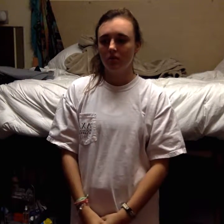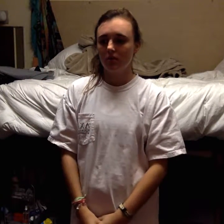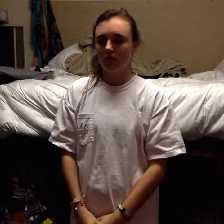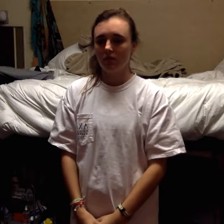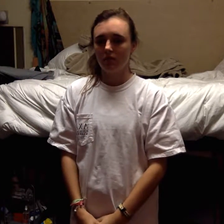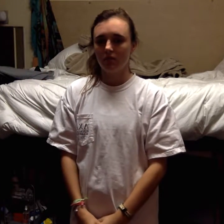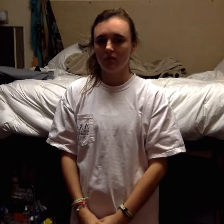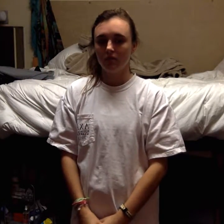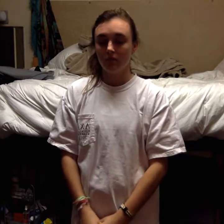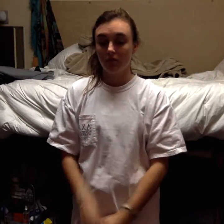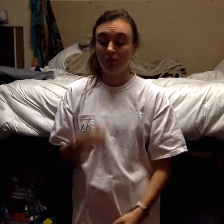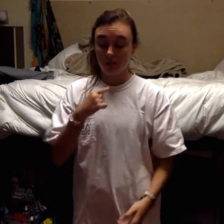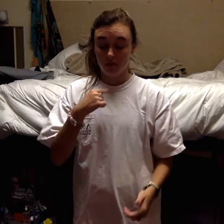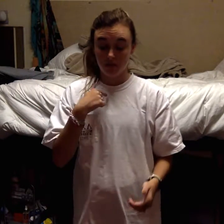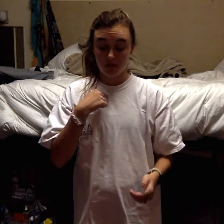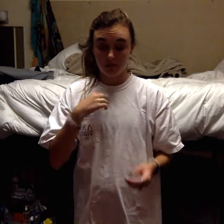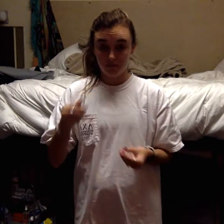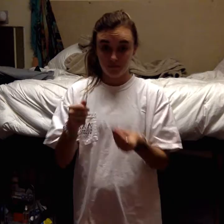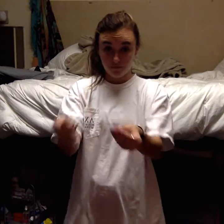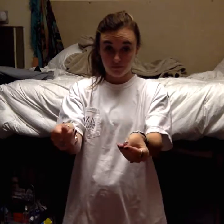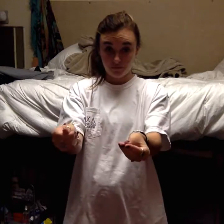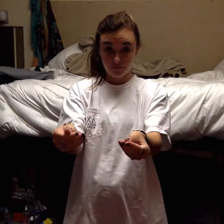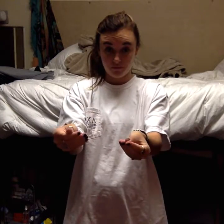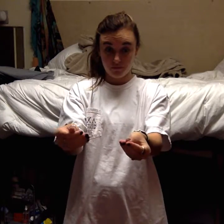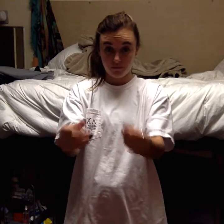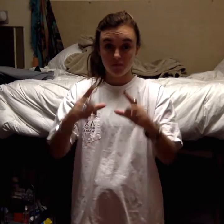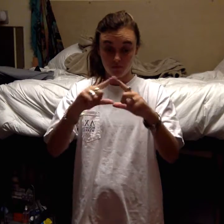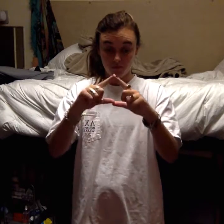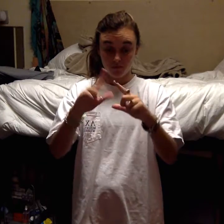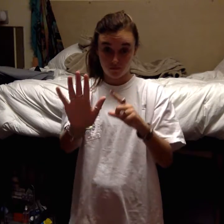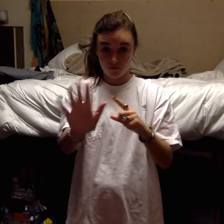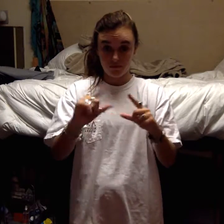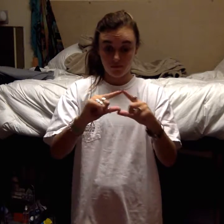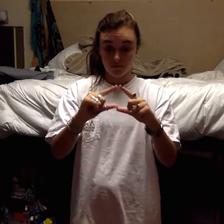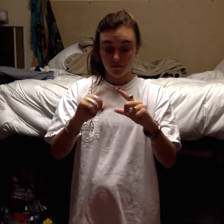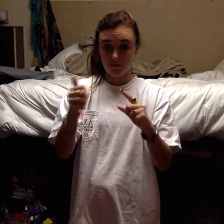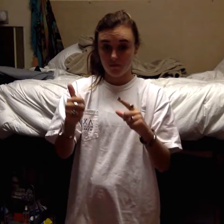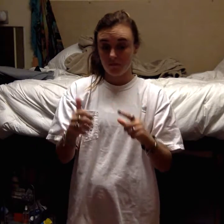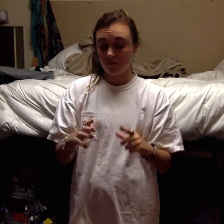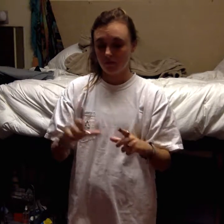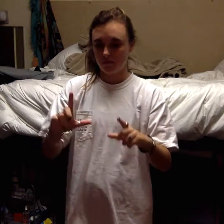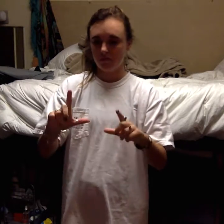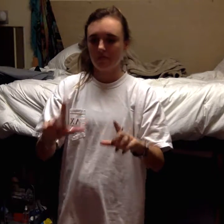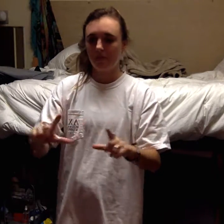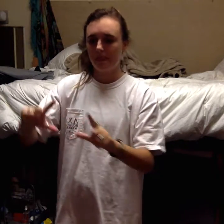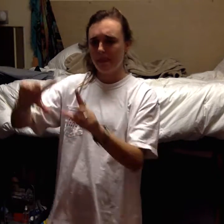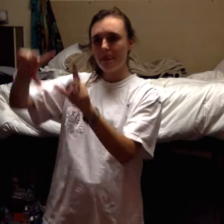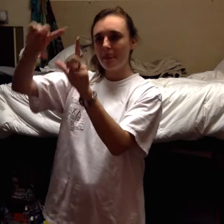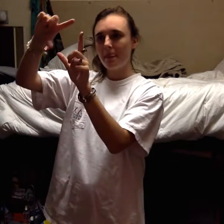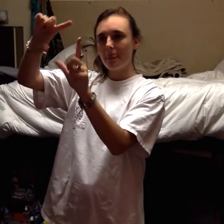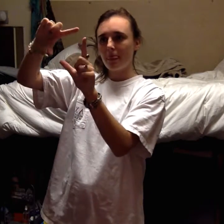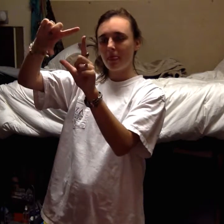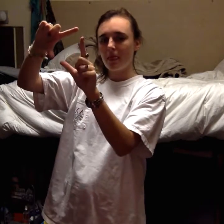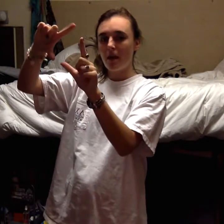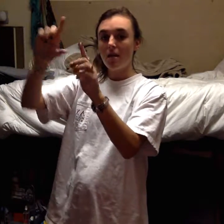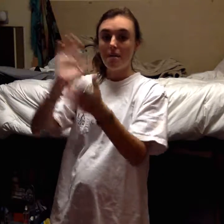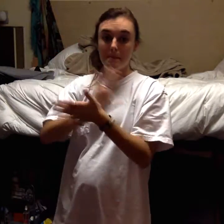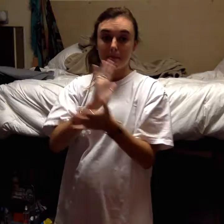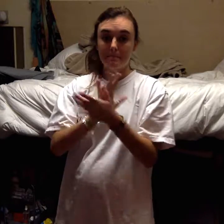your triangle, you're going to put the triangle like this on the top of your paper and line it up with that little dot. See what